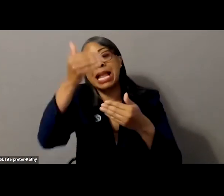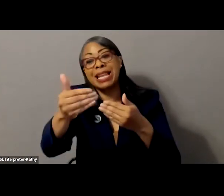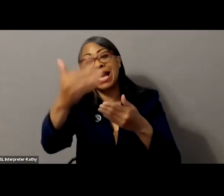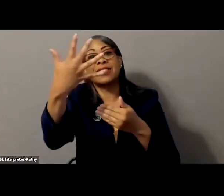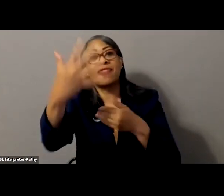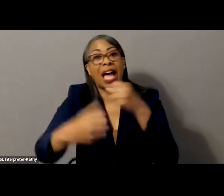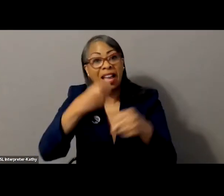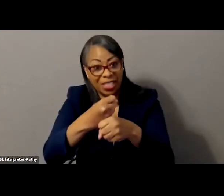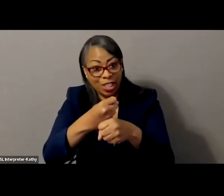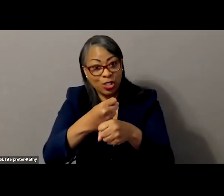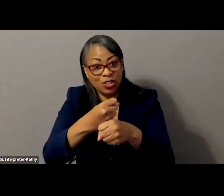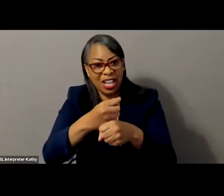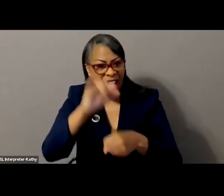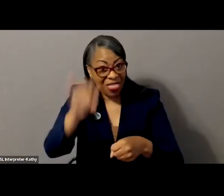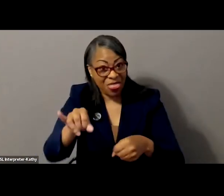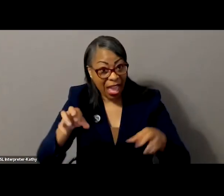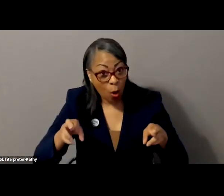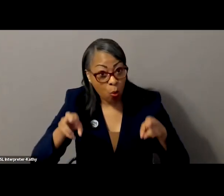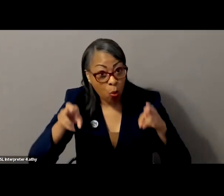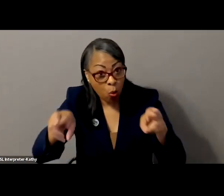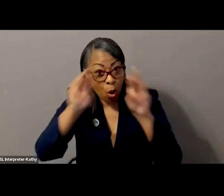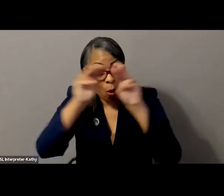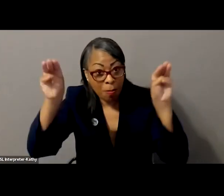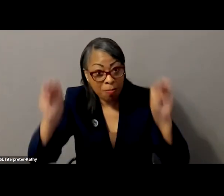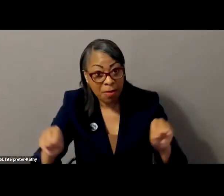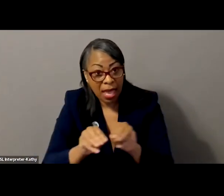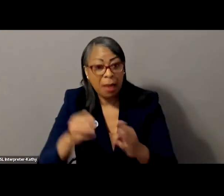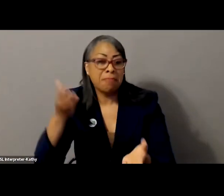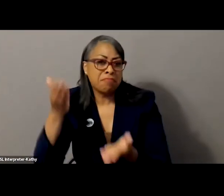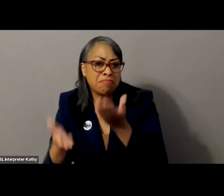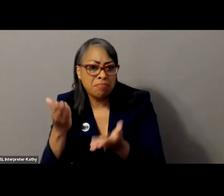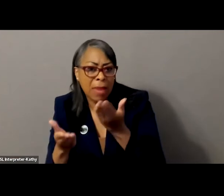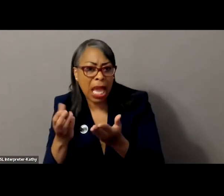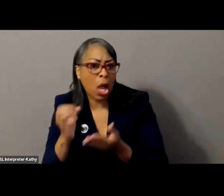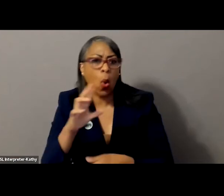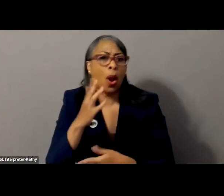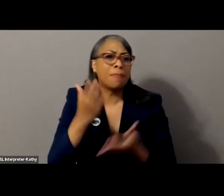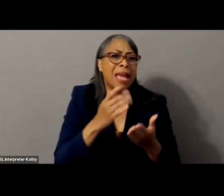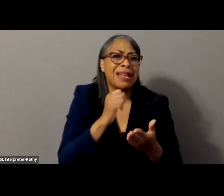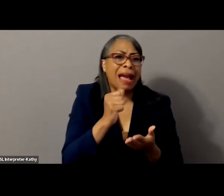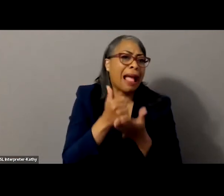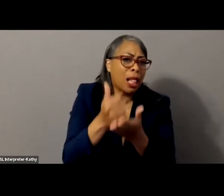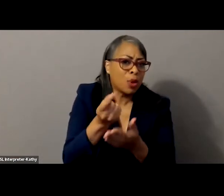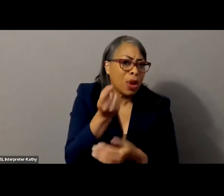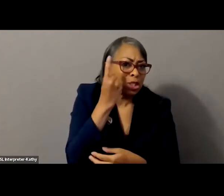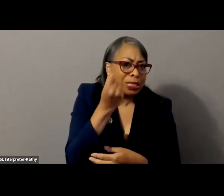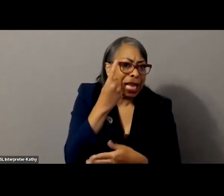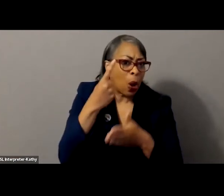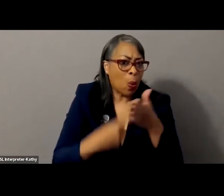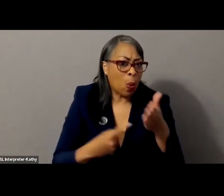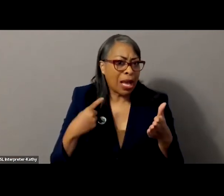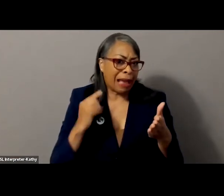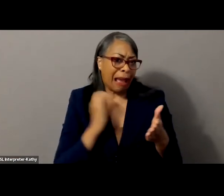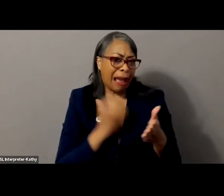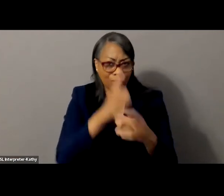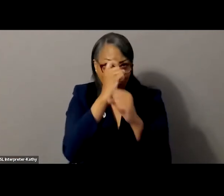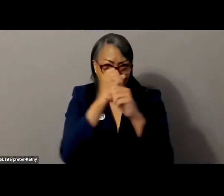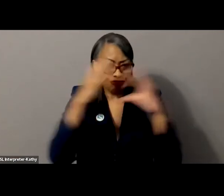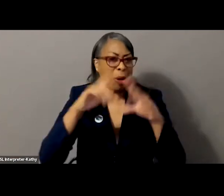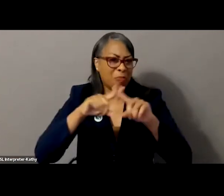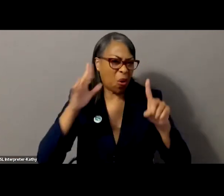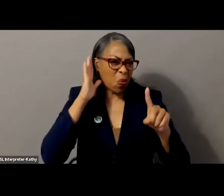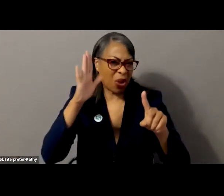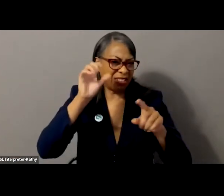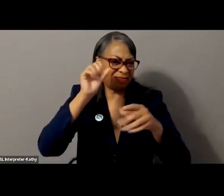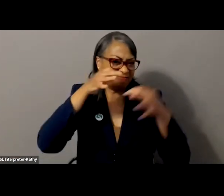And this roadmap may or may not help you understand what we had in mind, but I'll at least tell you what we thought it